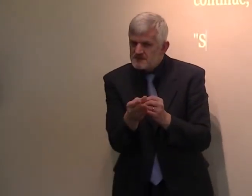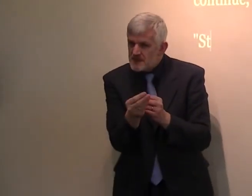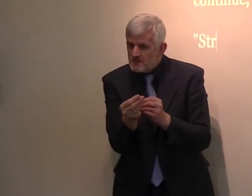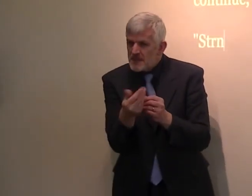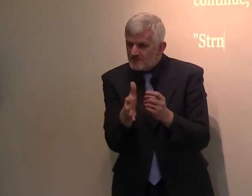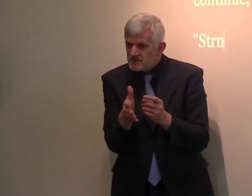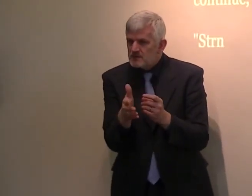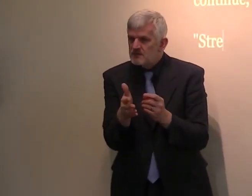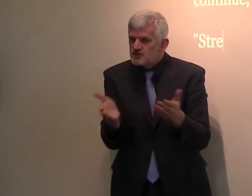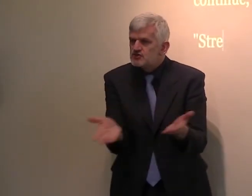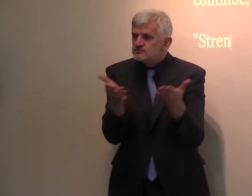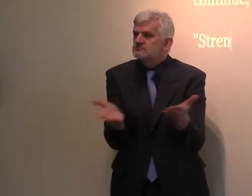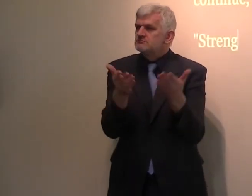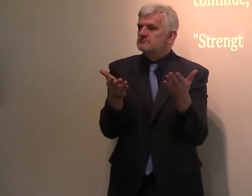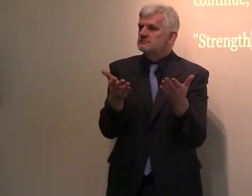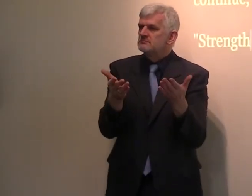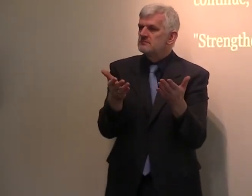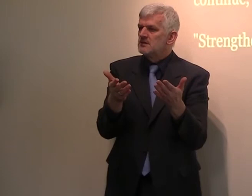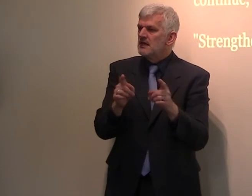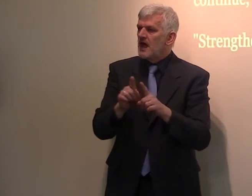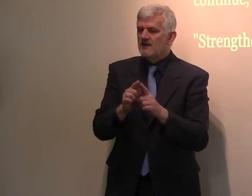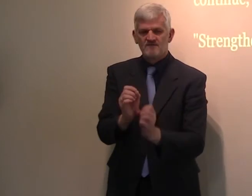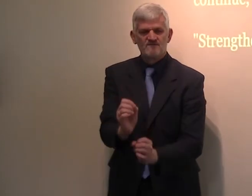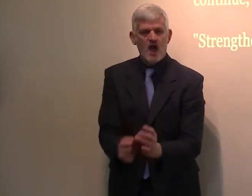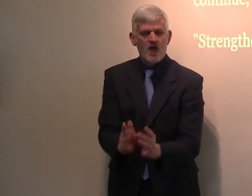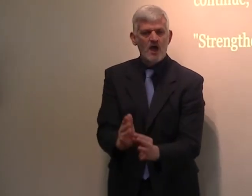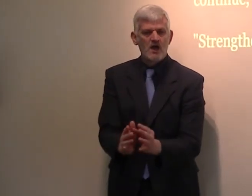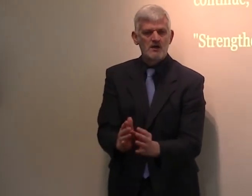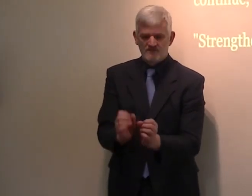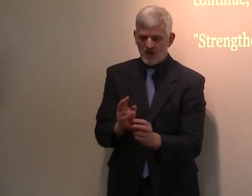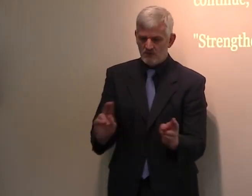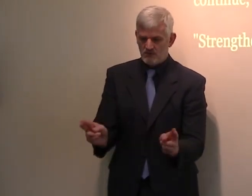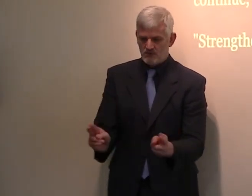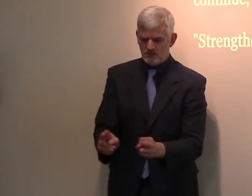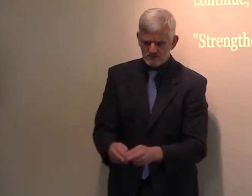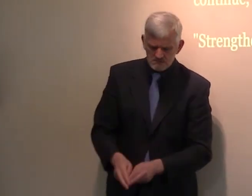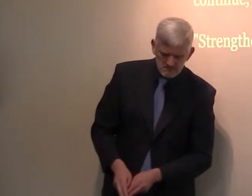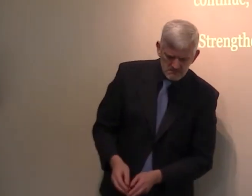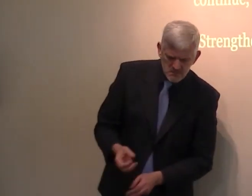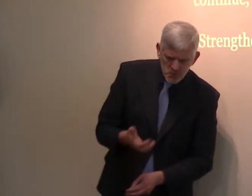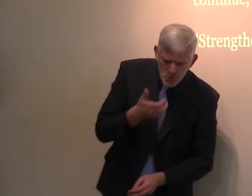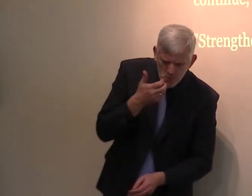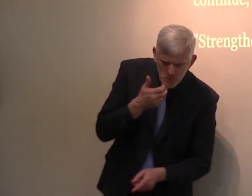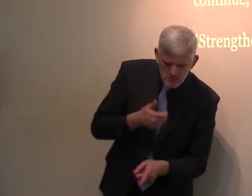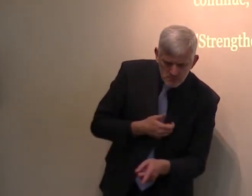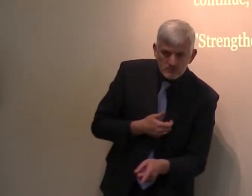blow, not blow it out, but blow, give some air, so the light can come back again, and the church can